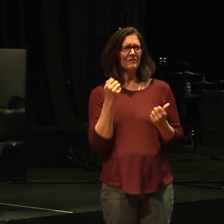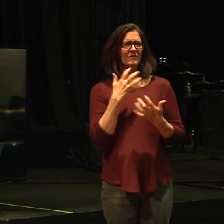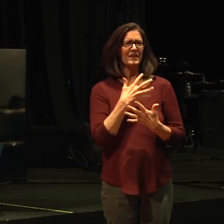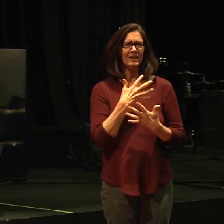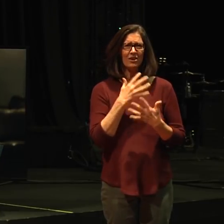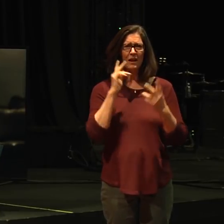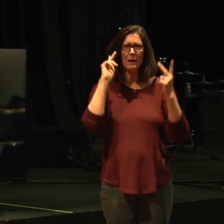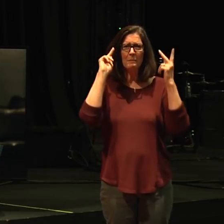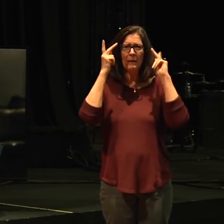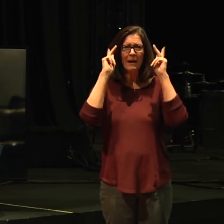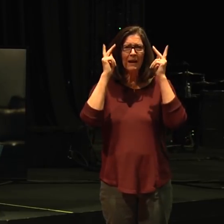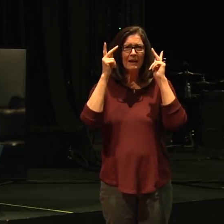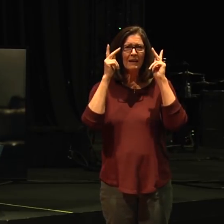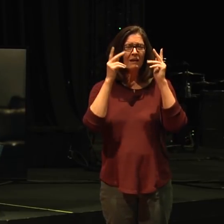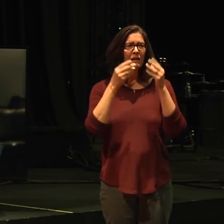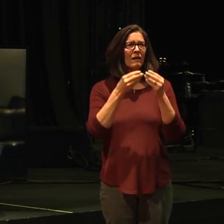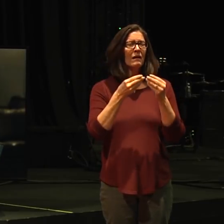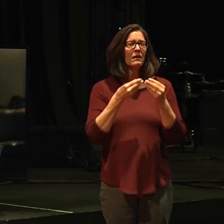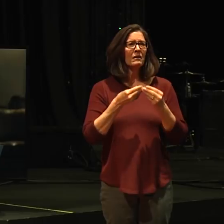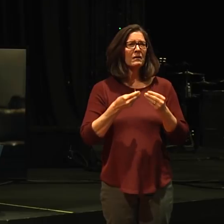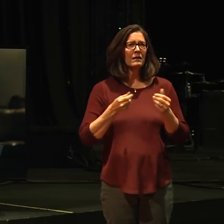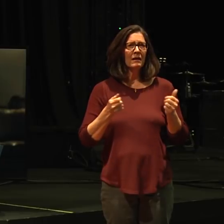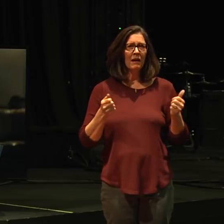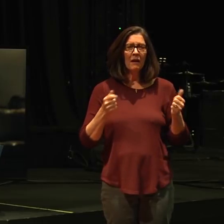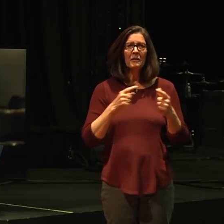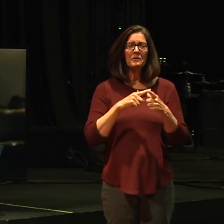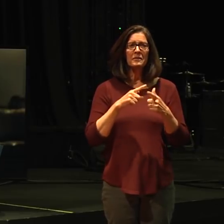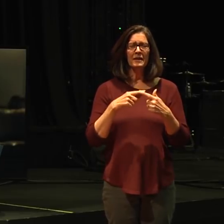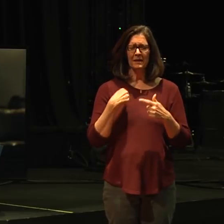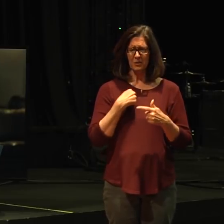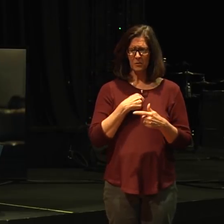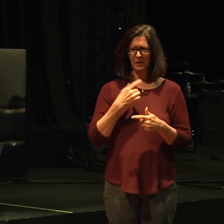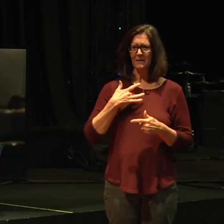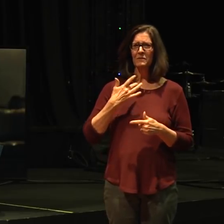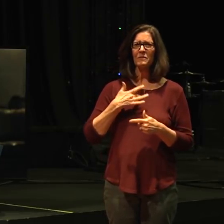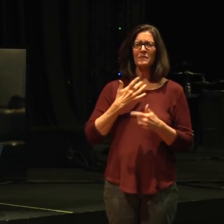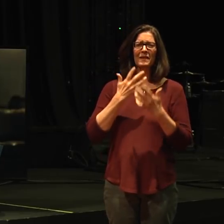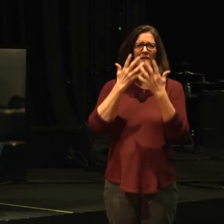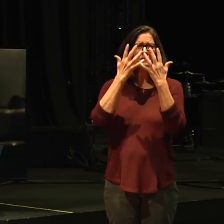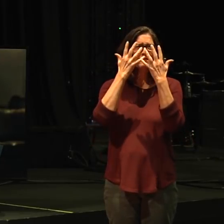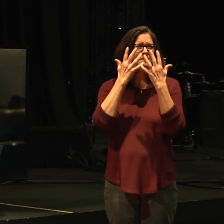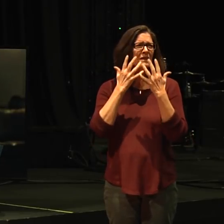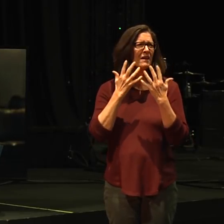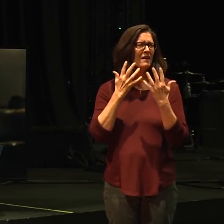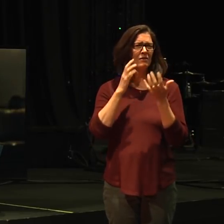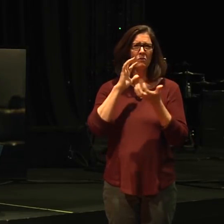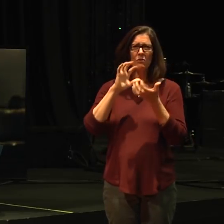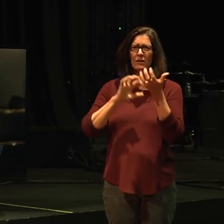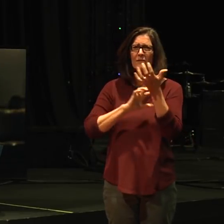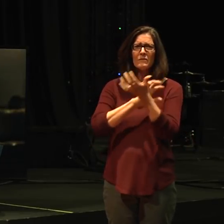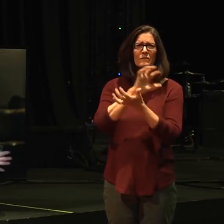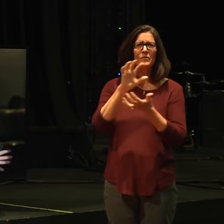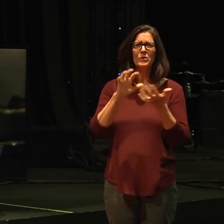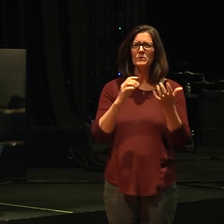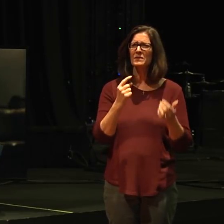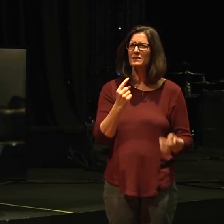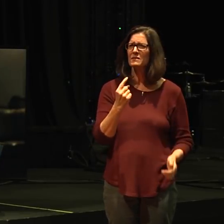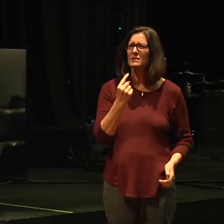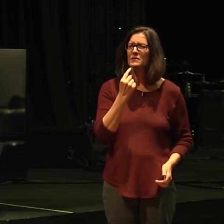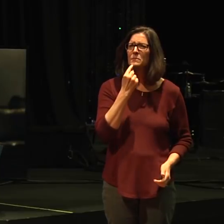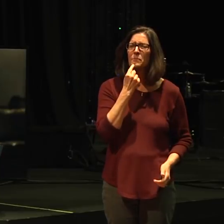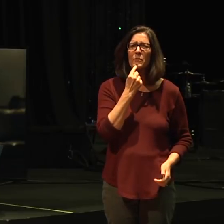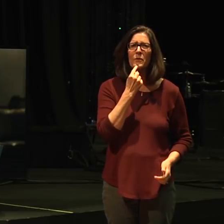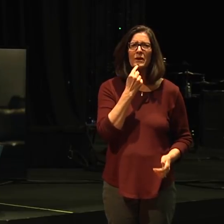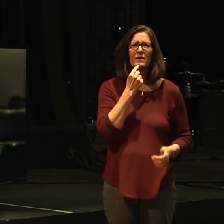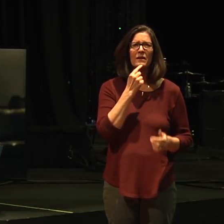And then when that subsides, a lot of the time, we spend a lot of time feeling sad or confused or disappointed. And sometimes that moves over